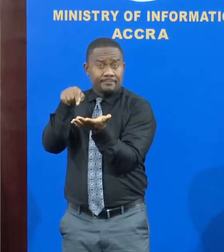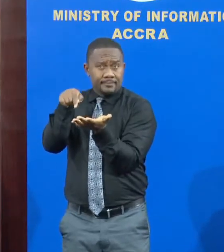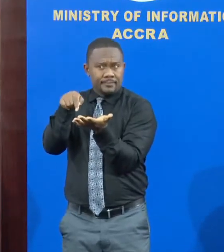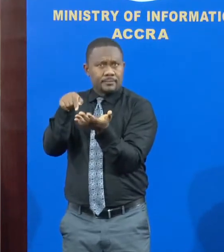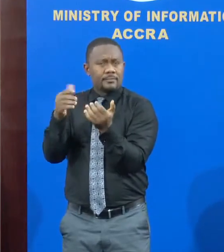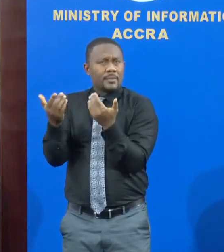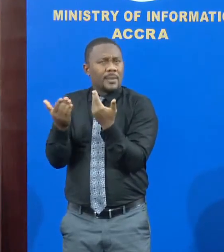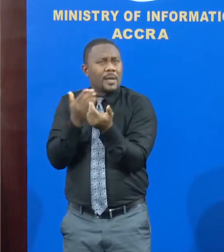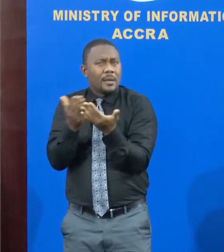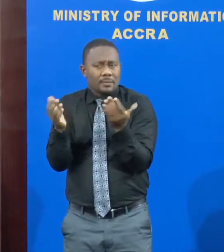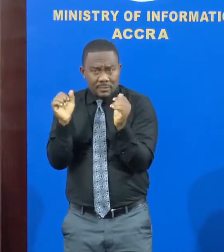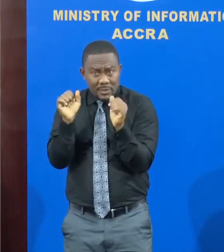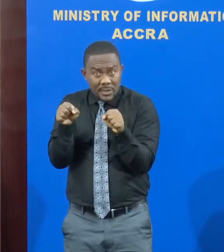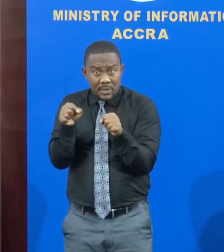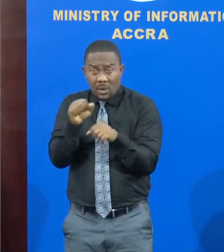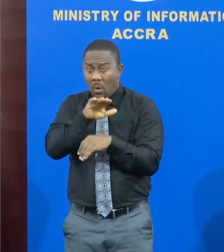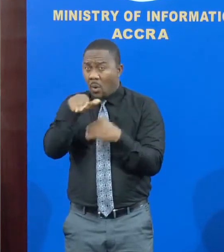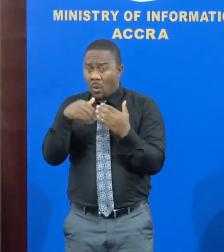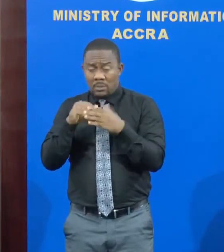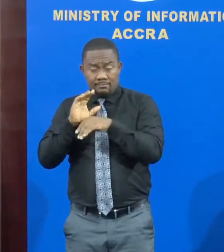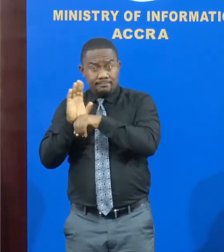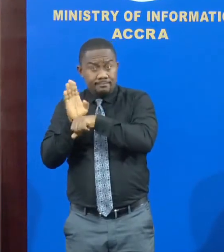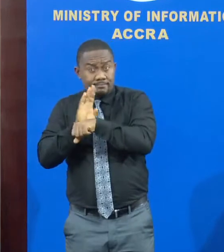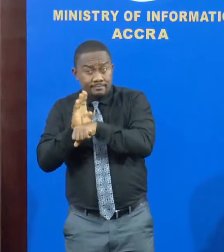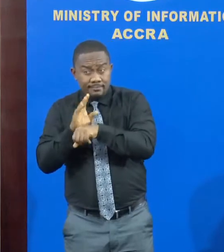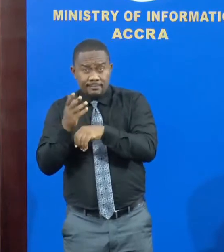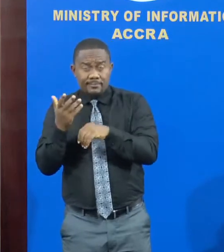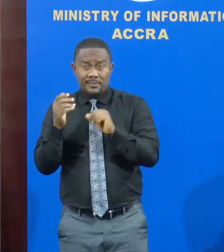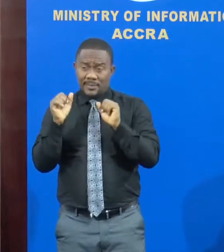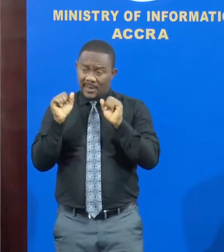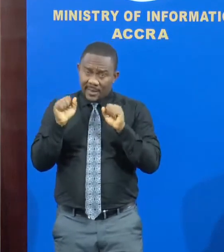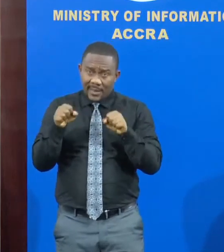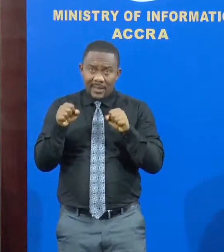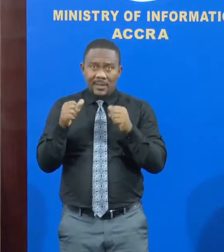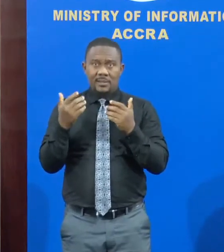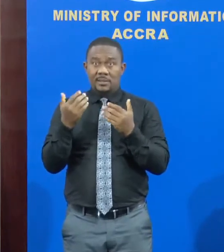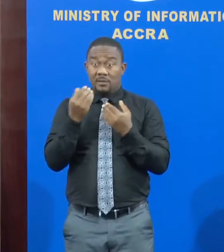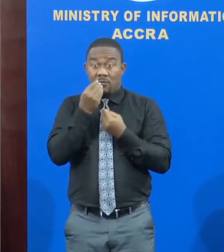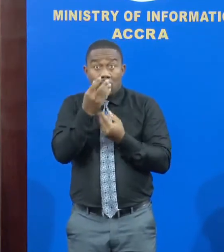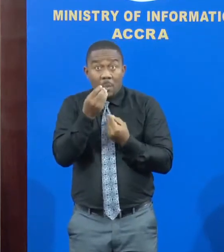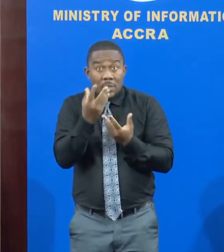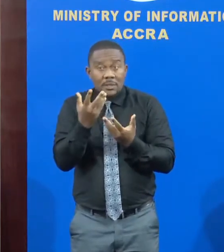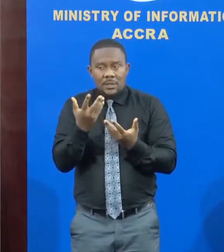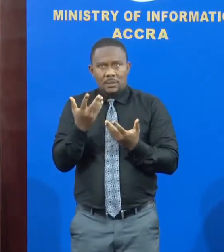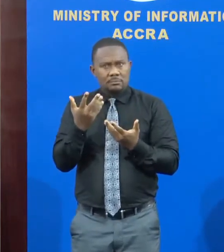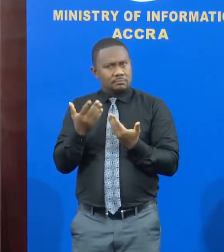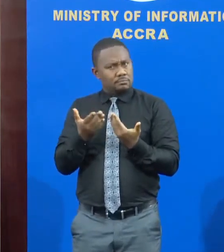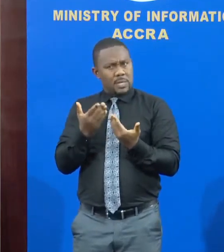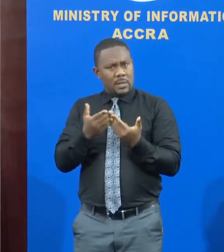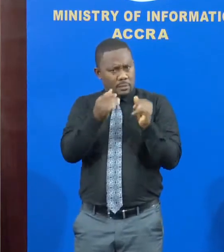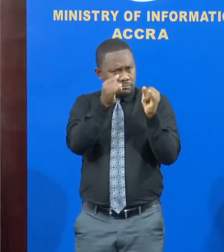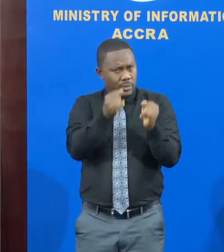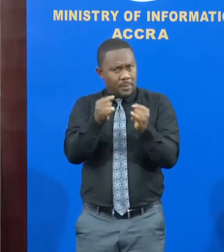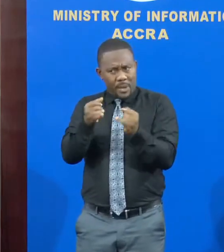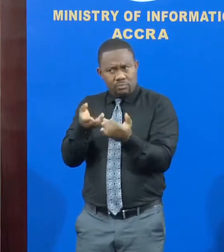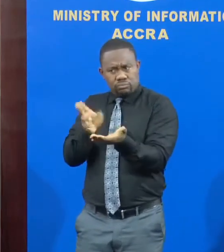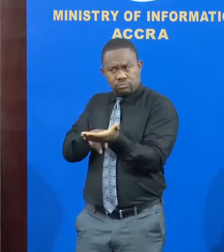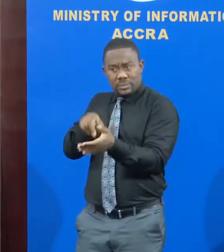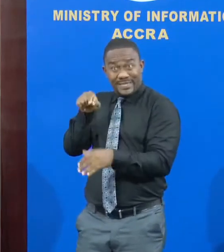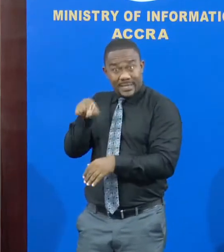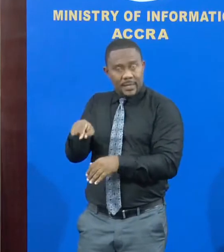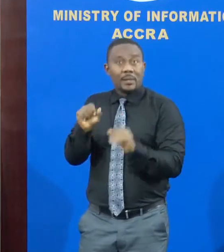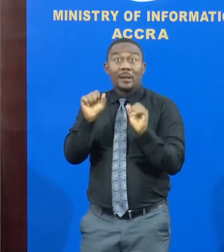track and trace all transactions and return accurate and up-to-date information on each individual, and it